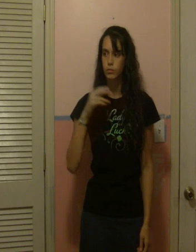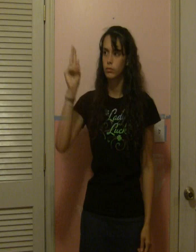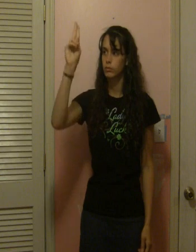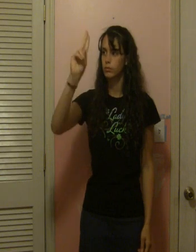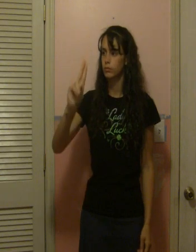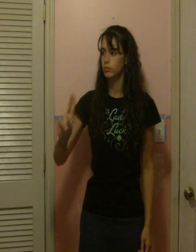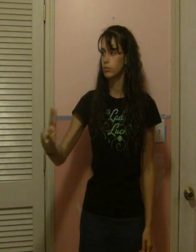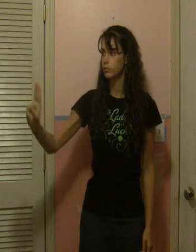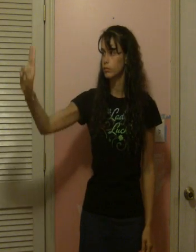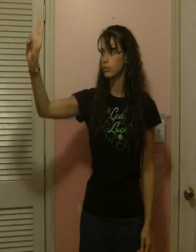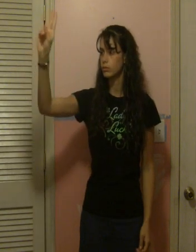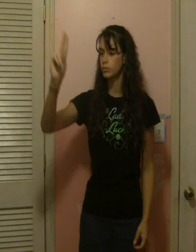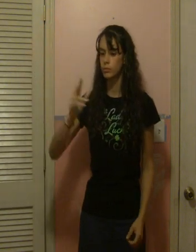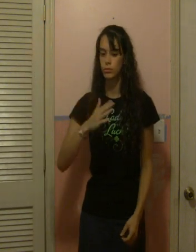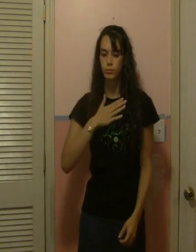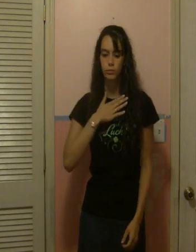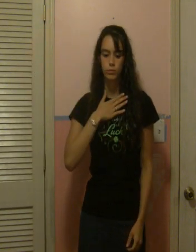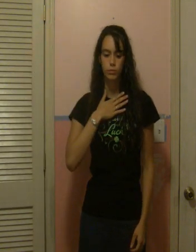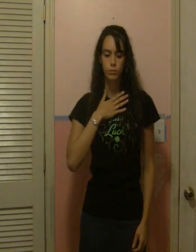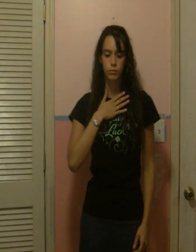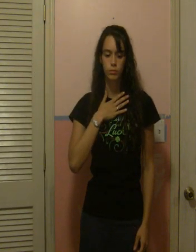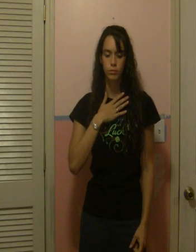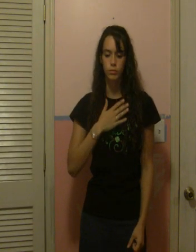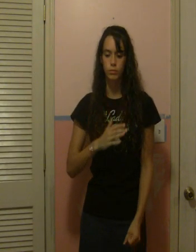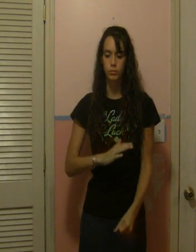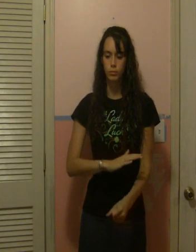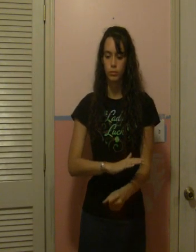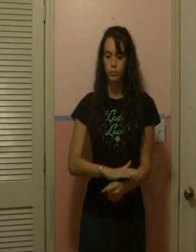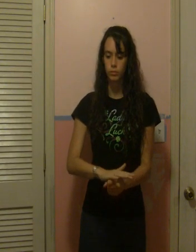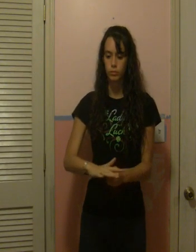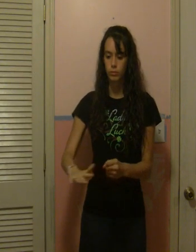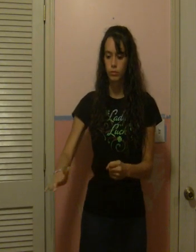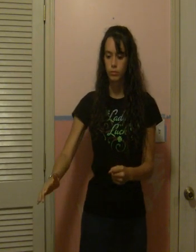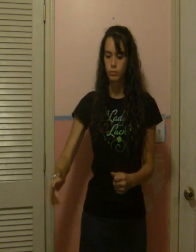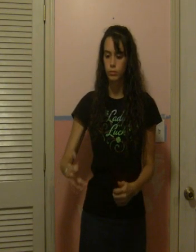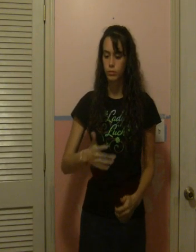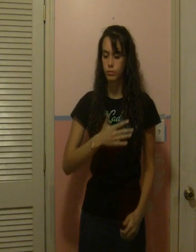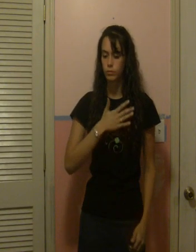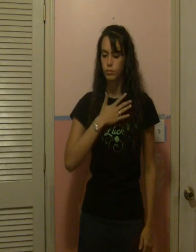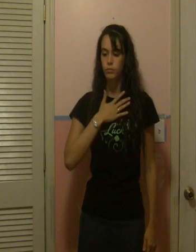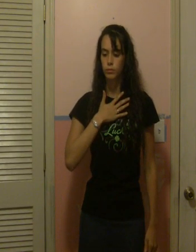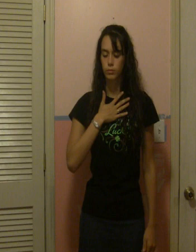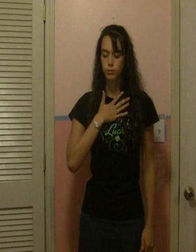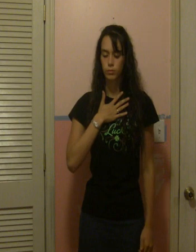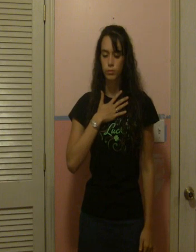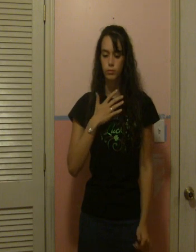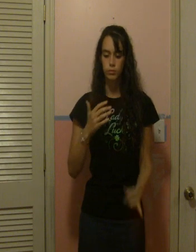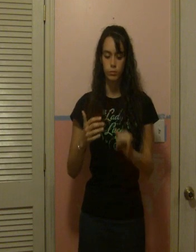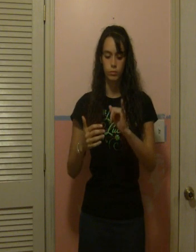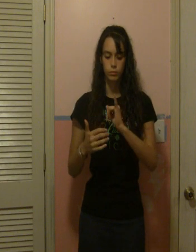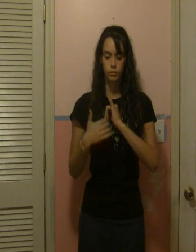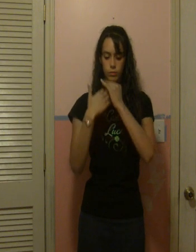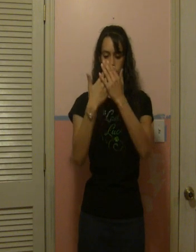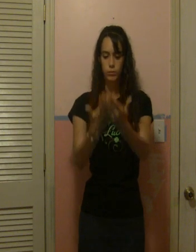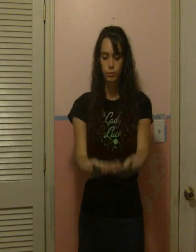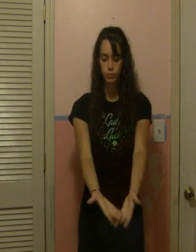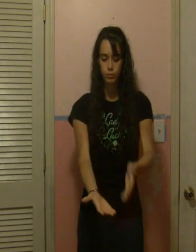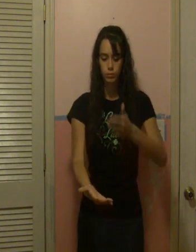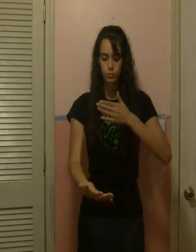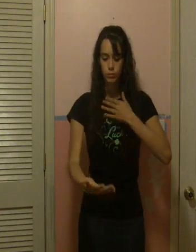Give me, give me I give